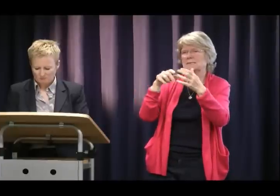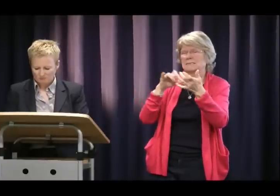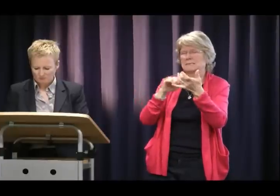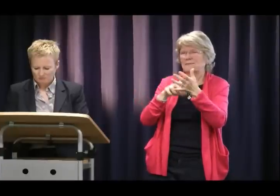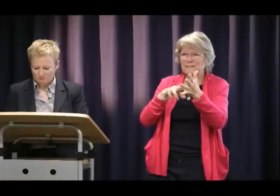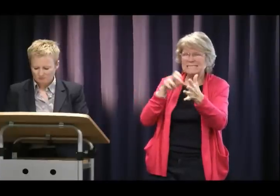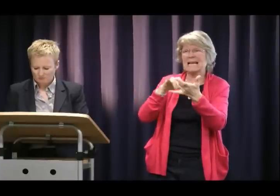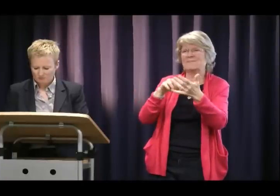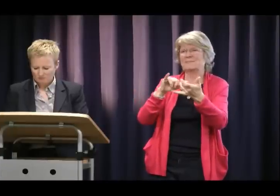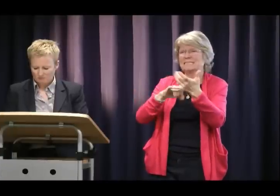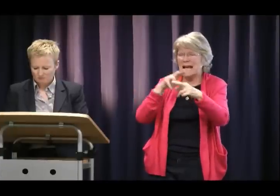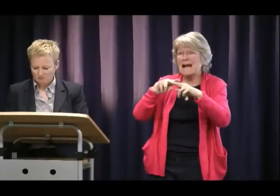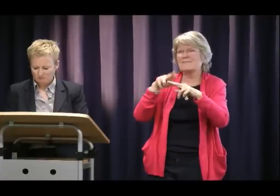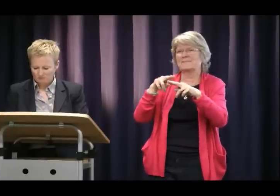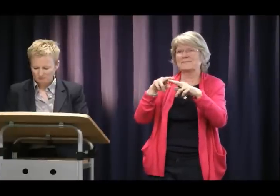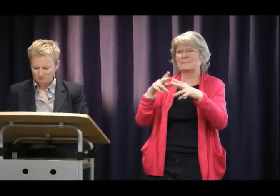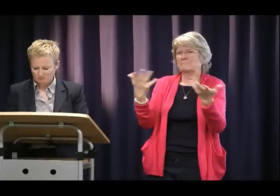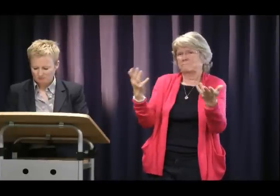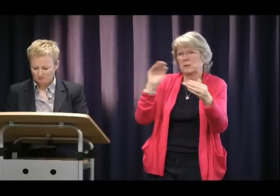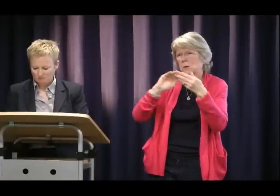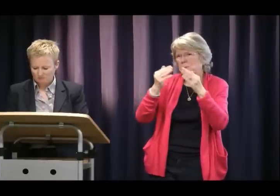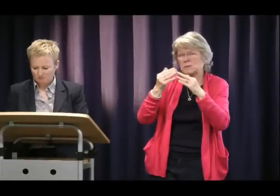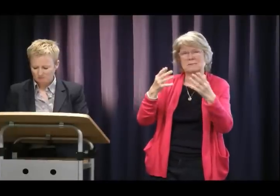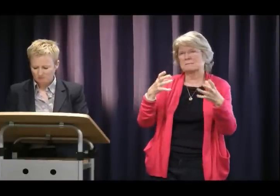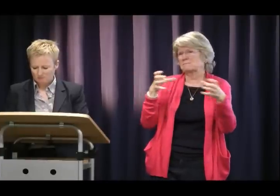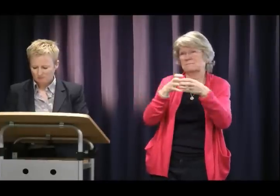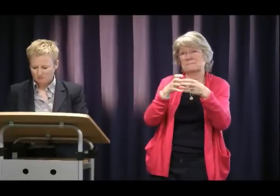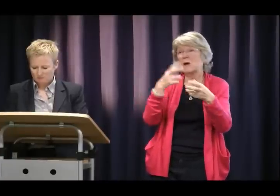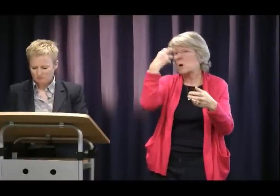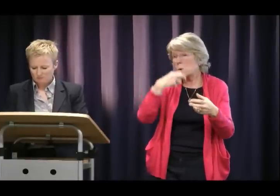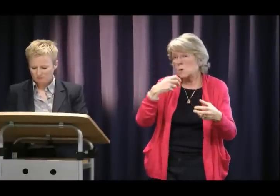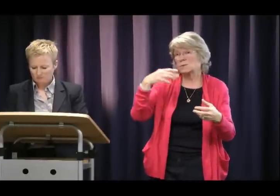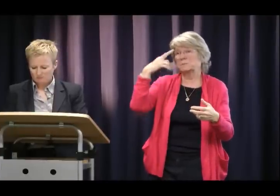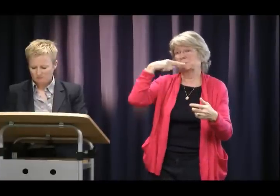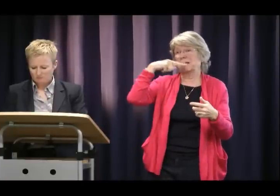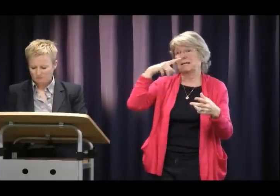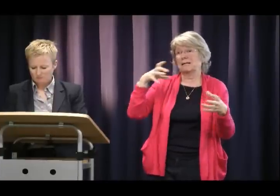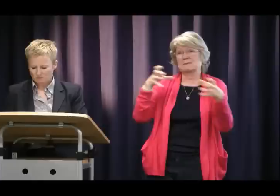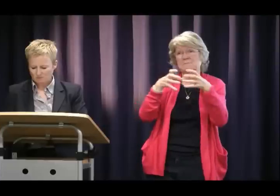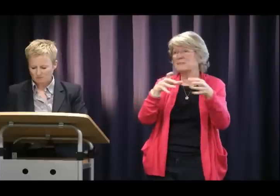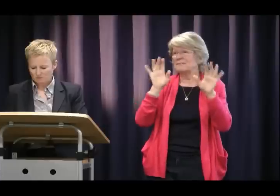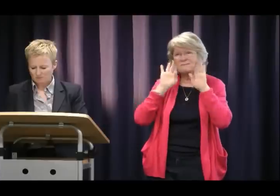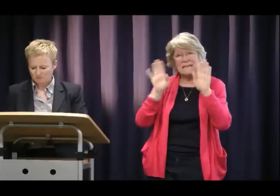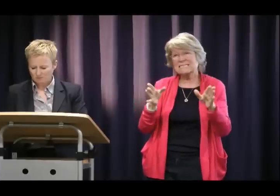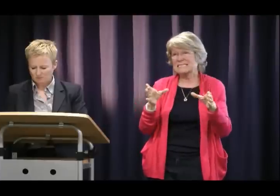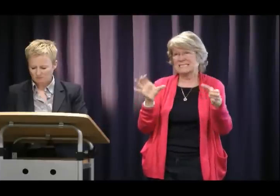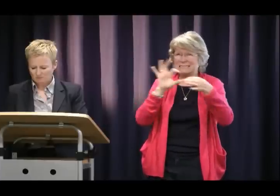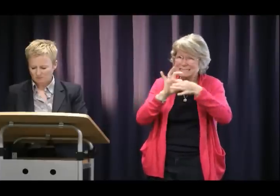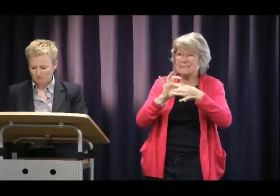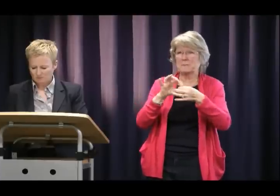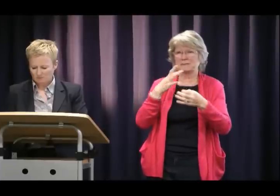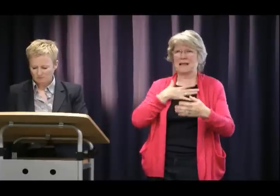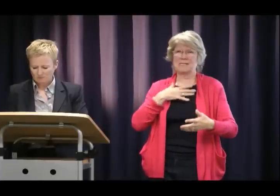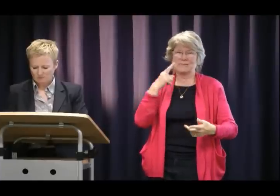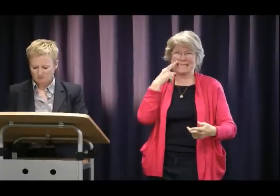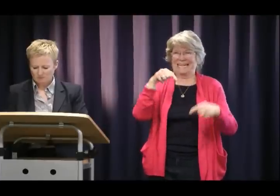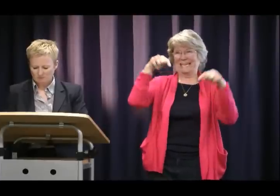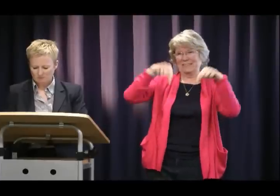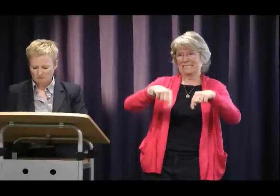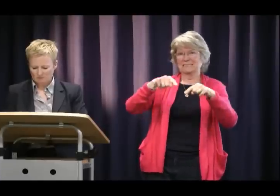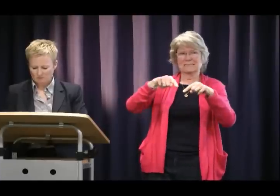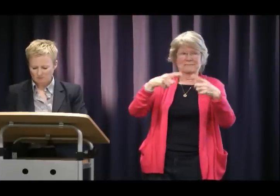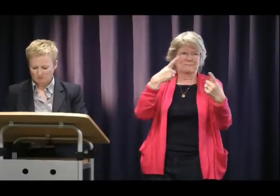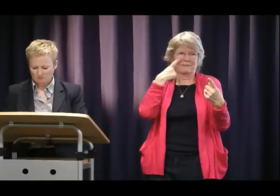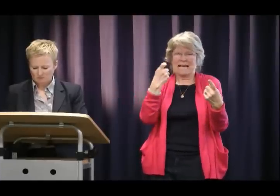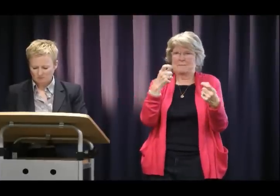feel connected with the sports, with the staff, with every aspect of the deaf community. The elderly deaf community community together with the young ones